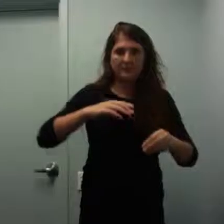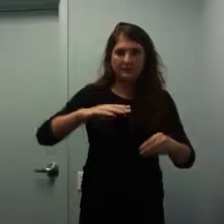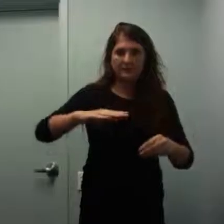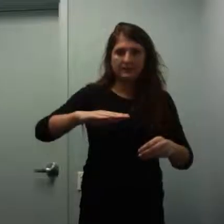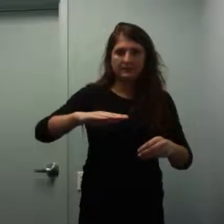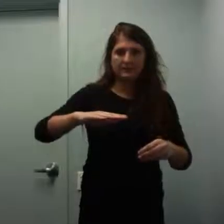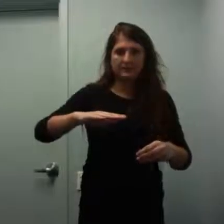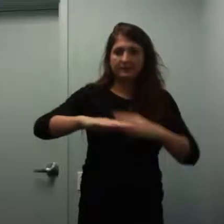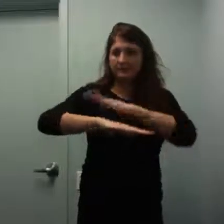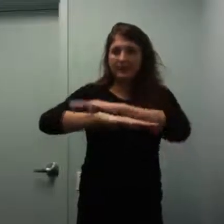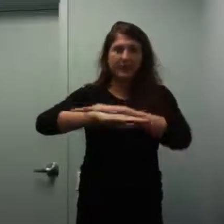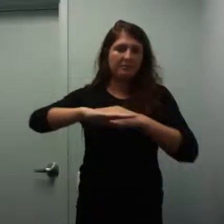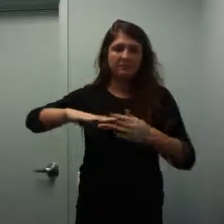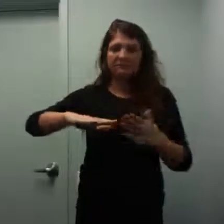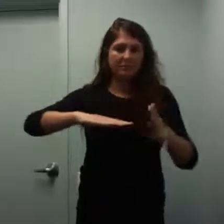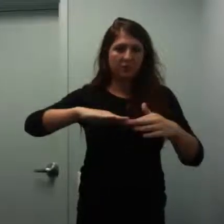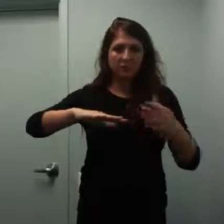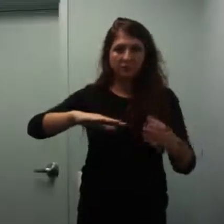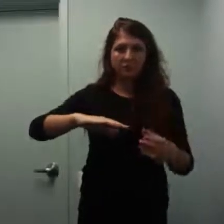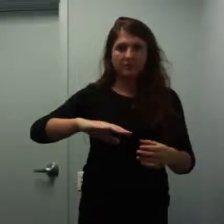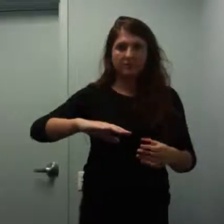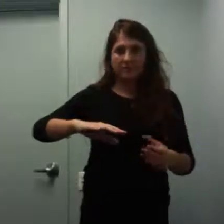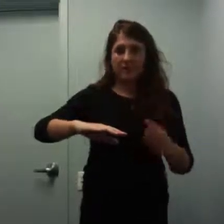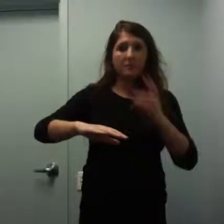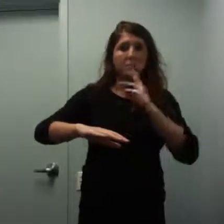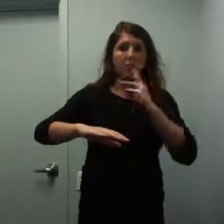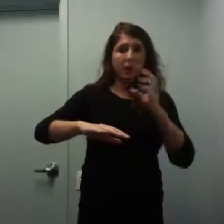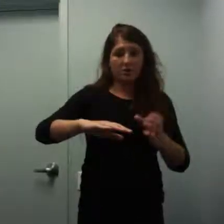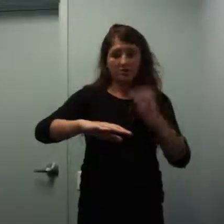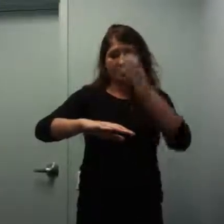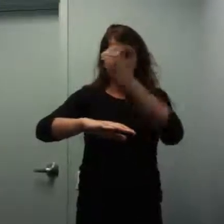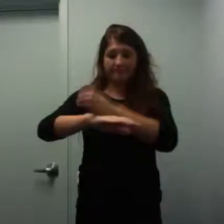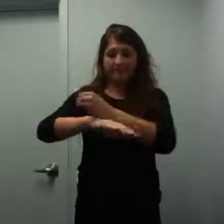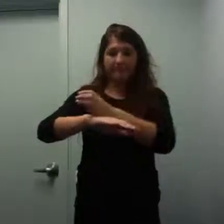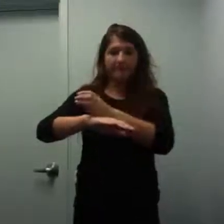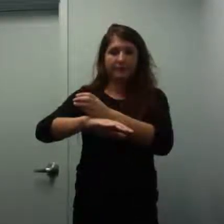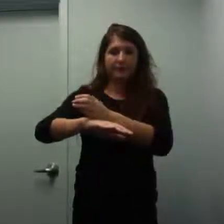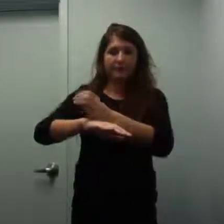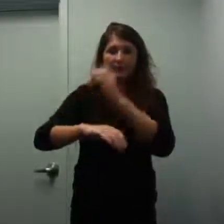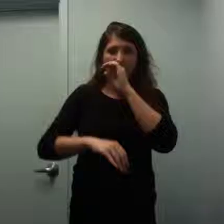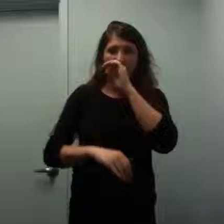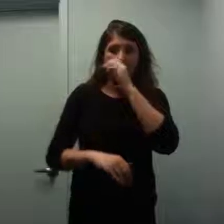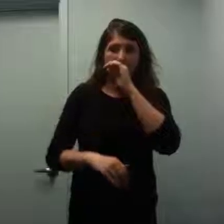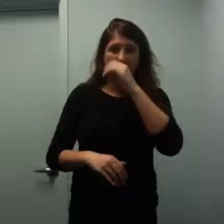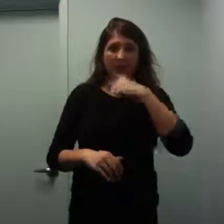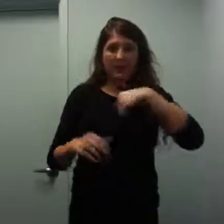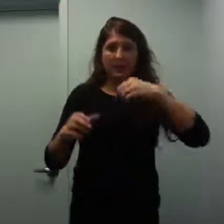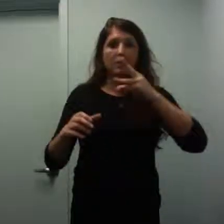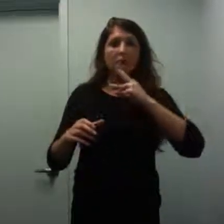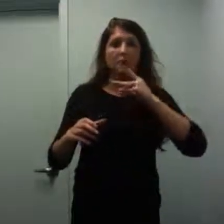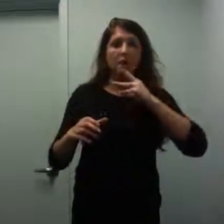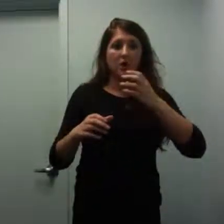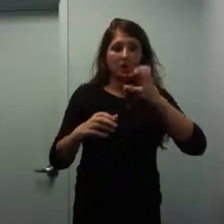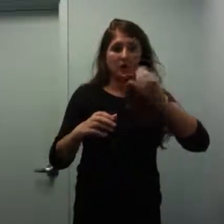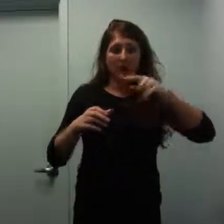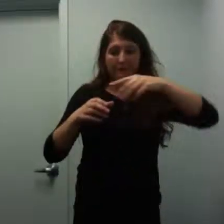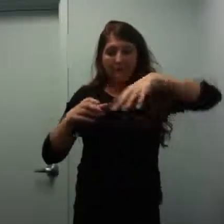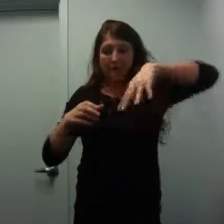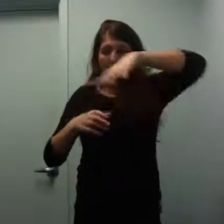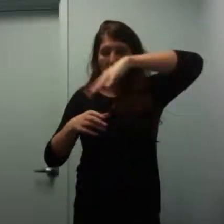a table or whatever, especially in summertime, you come back, and then there is moisture all around the outside of it. I did this,